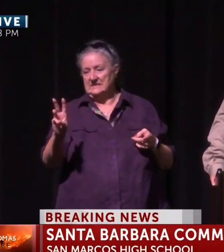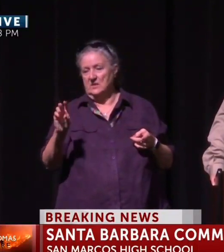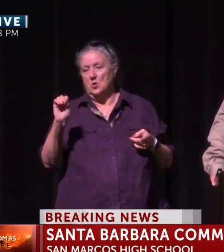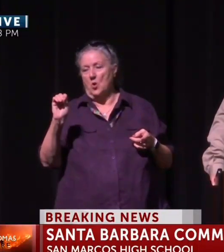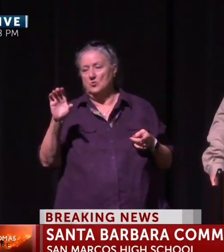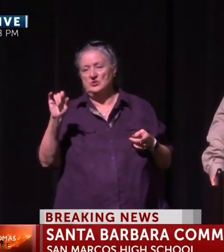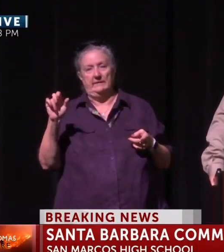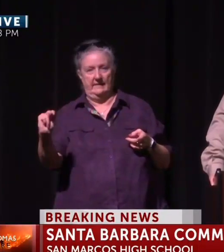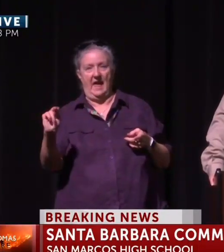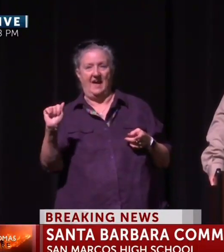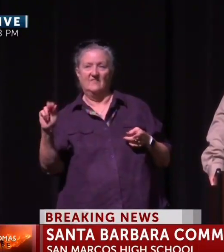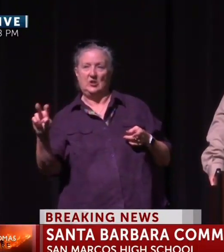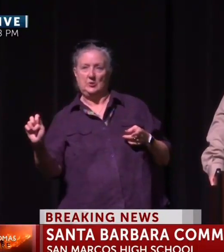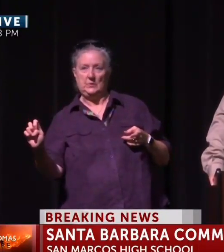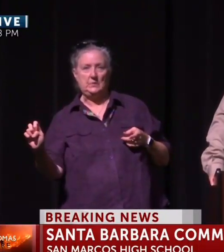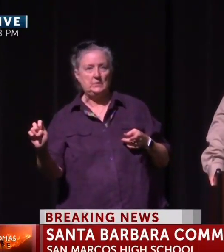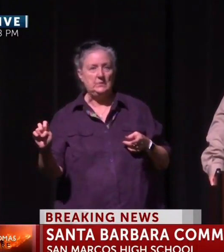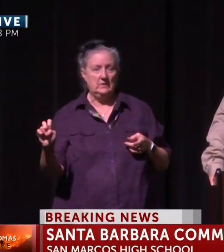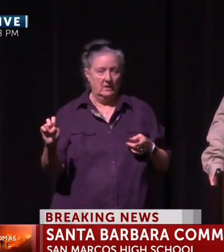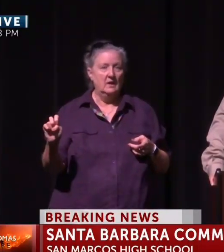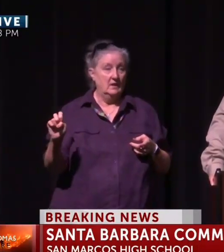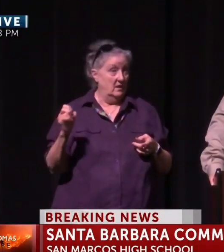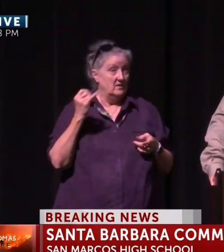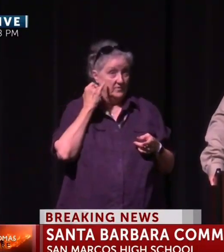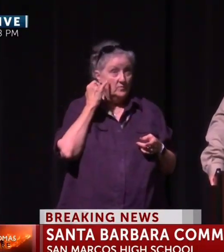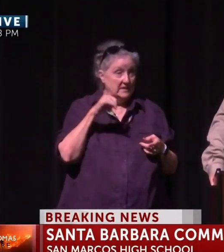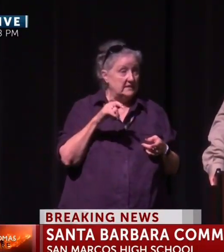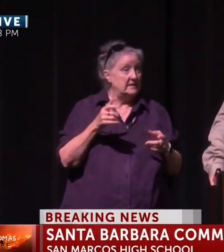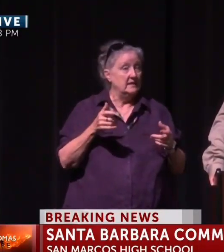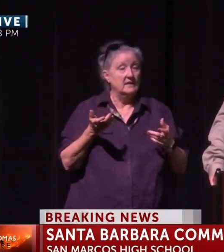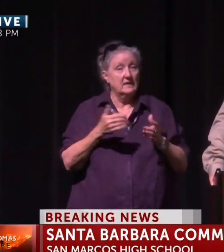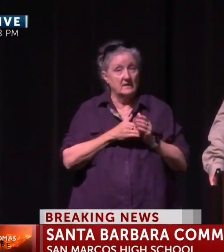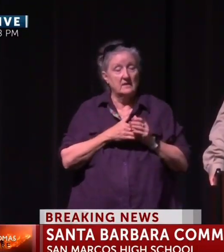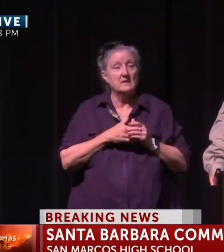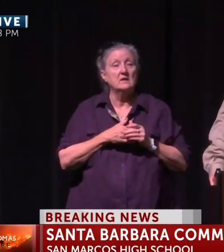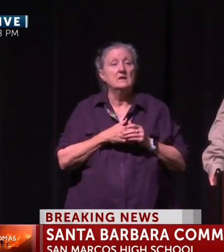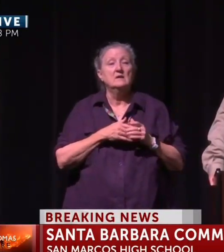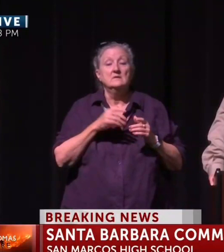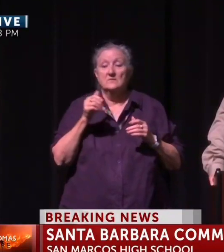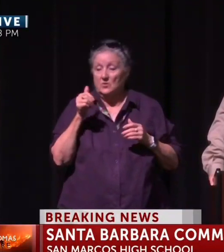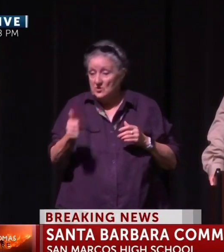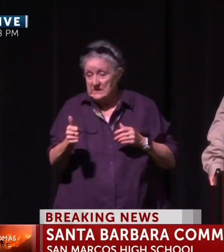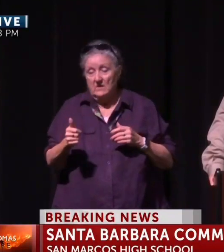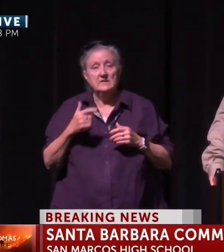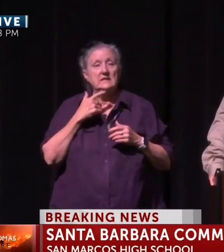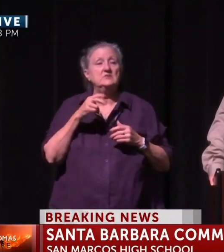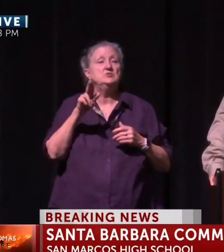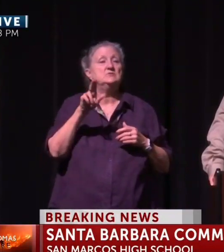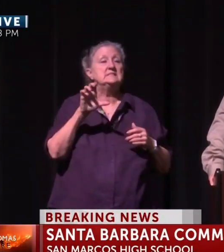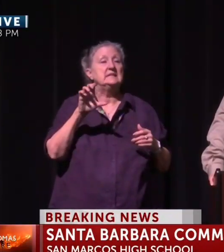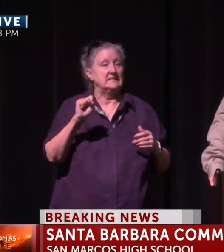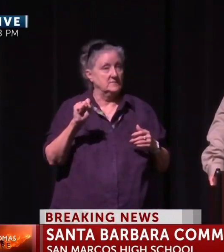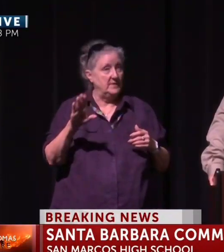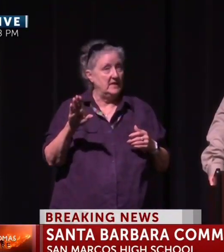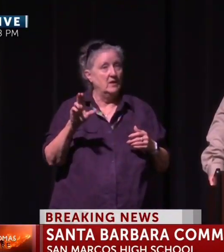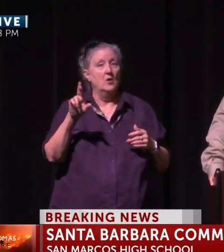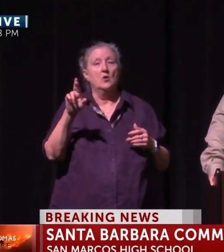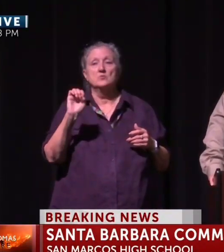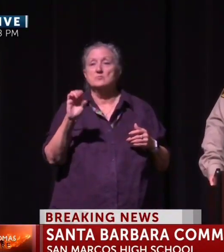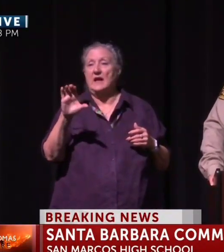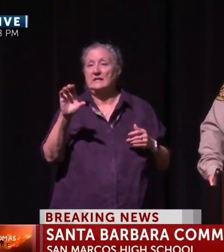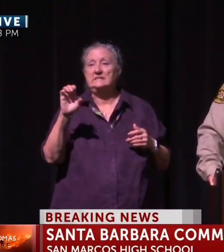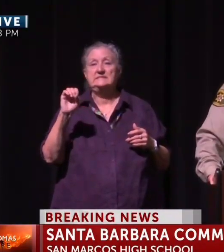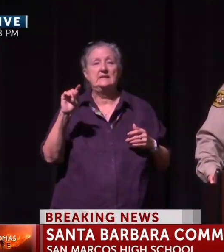516 Ocean Avenue. Again, if you need that address to go there on your own, it is the UCSB